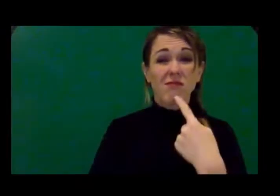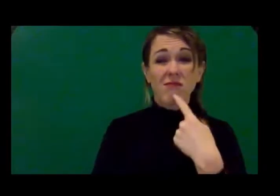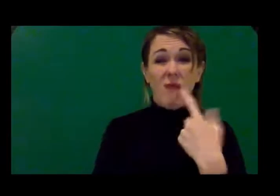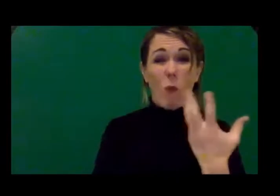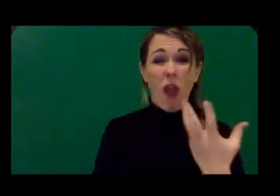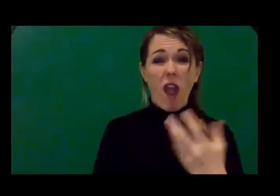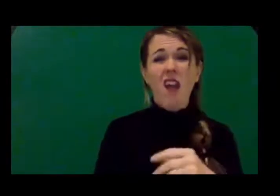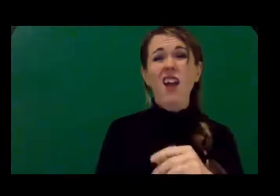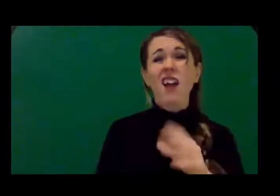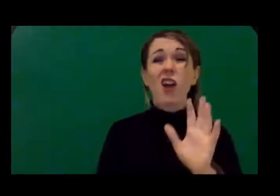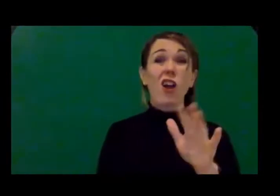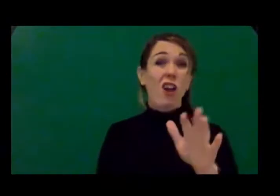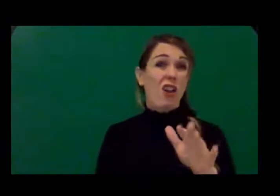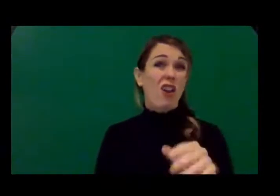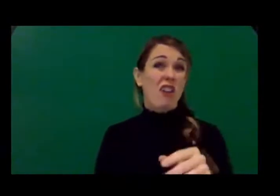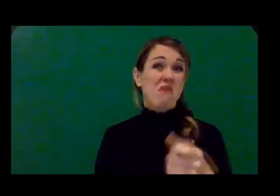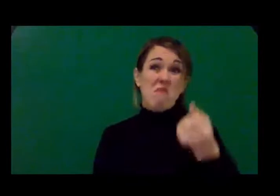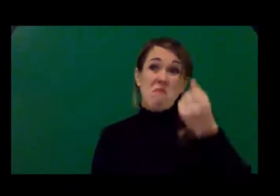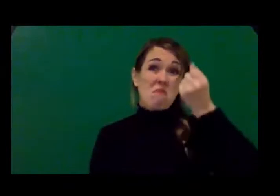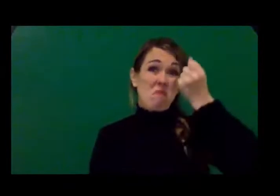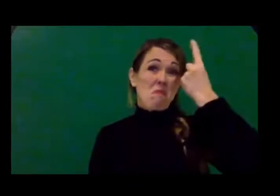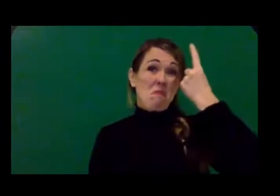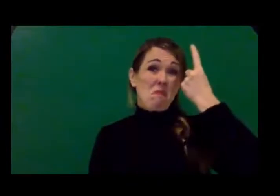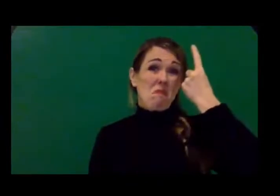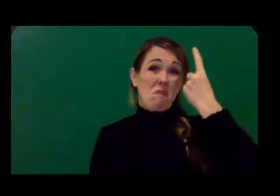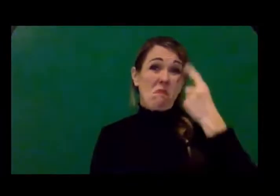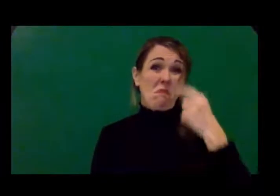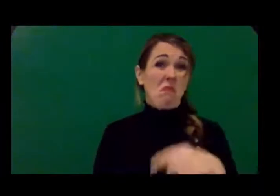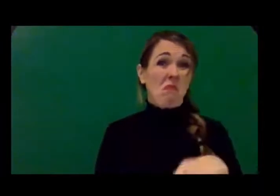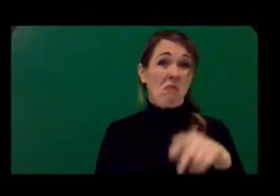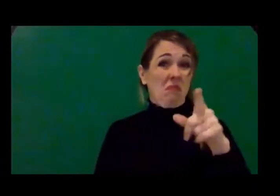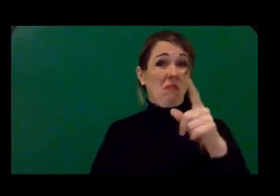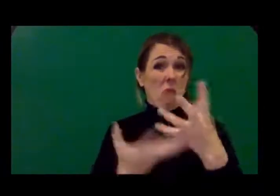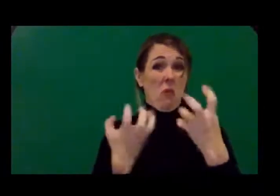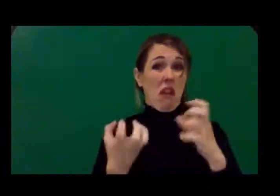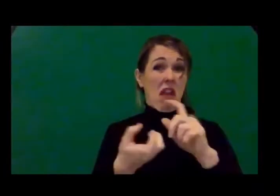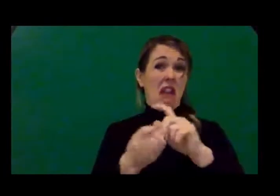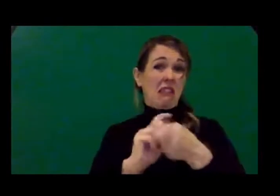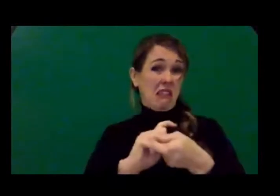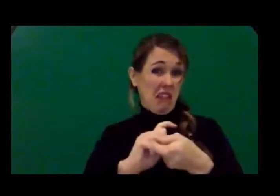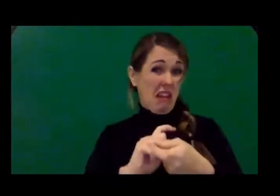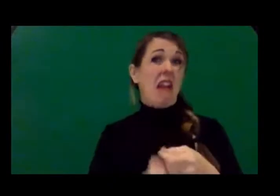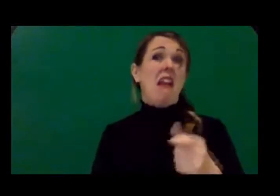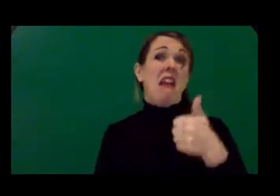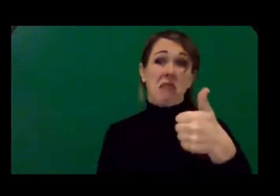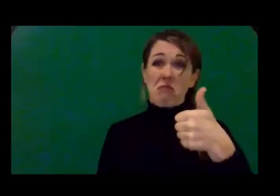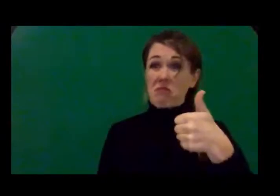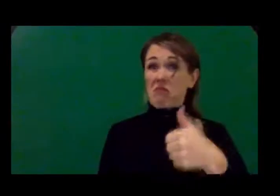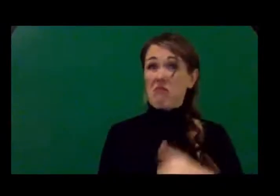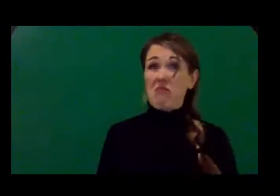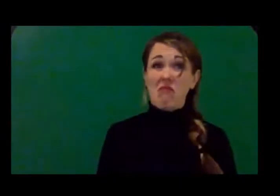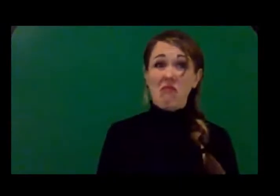oh, I get it. You want to change into something else. That's great.